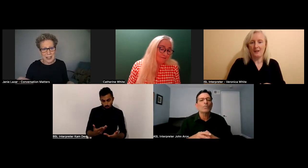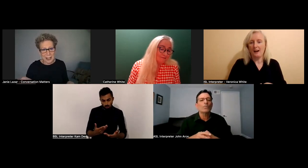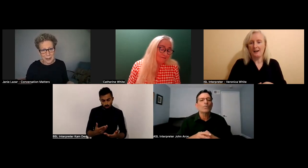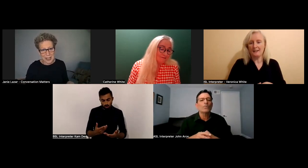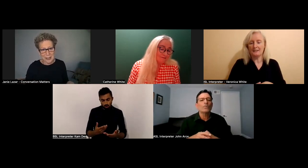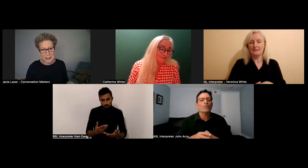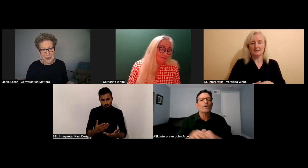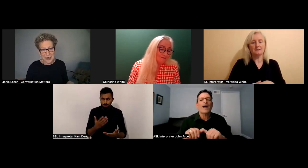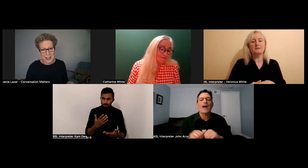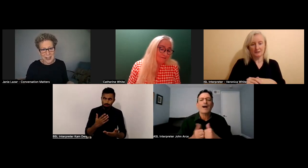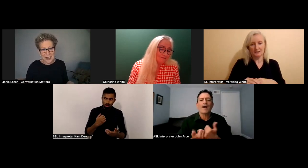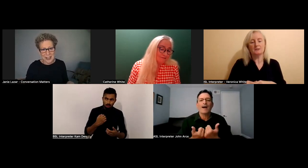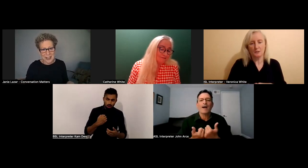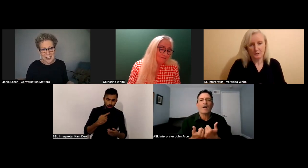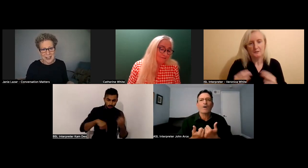more inclusive,